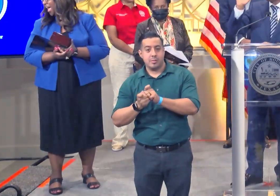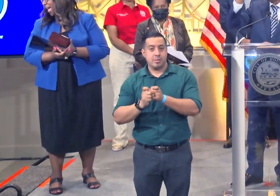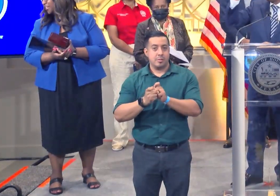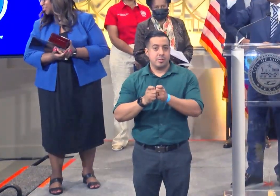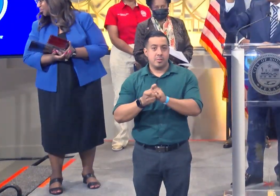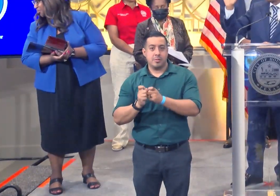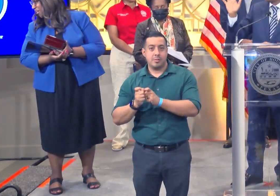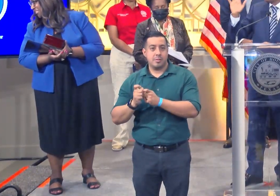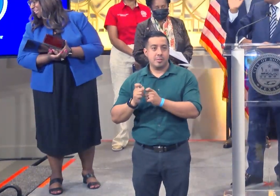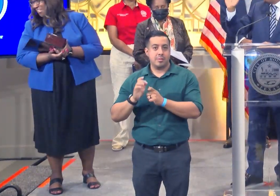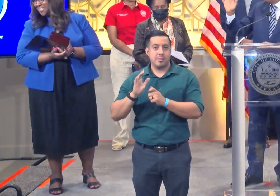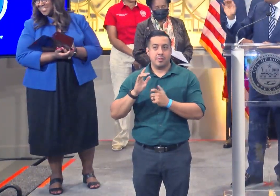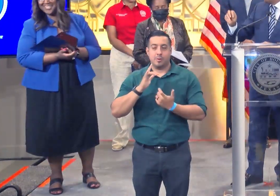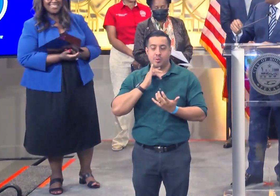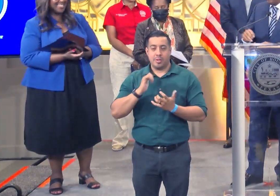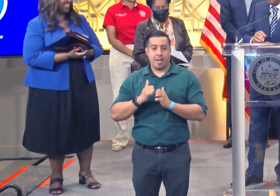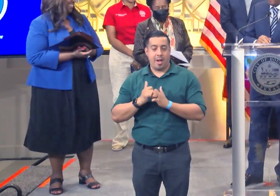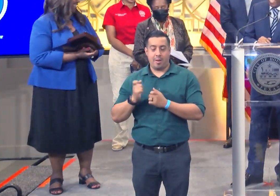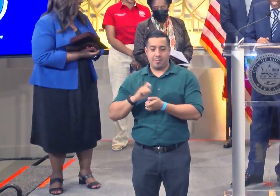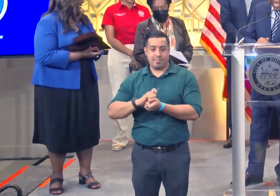the universe.